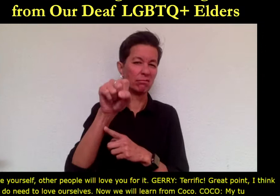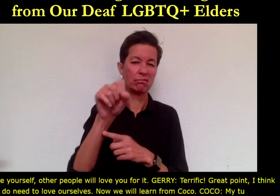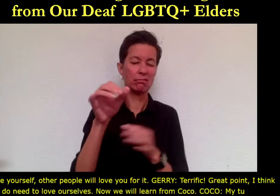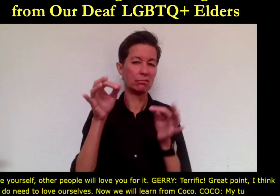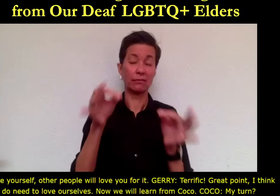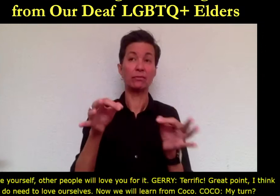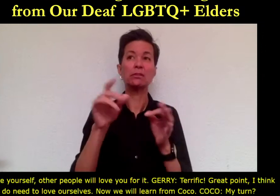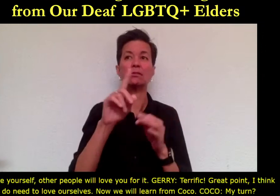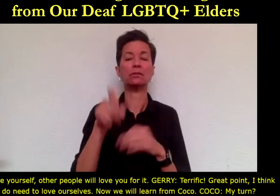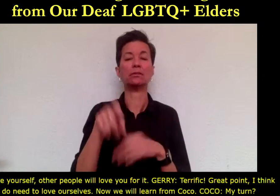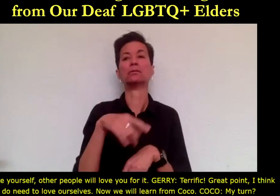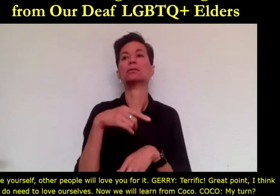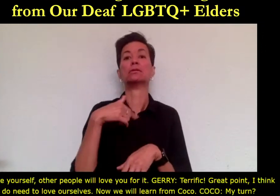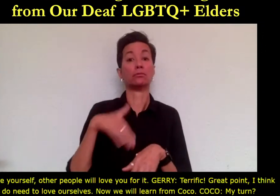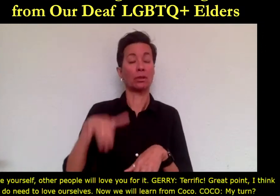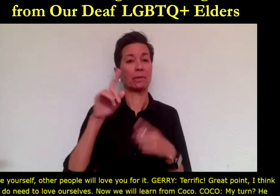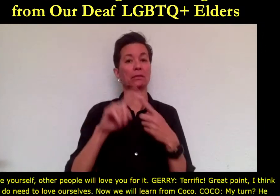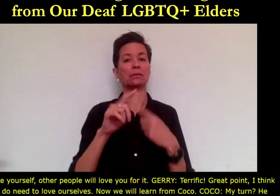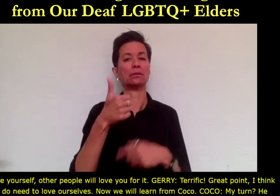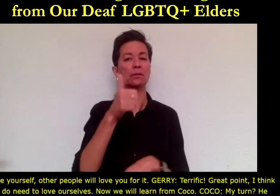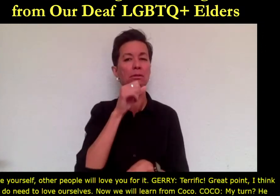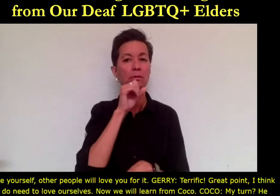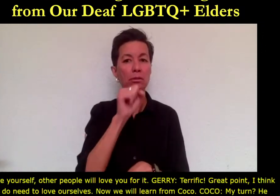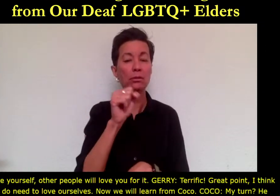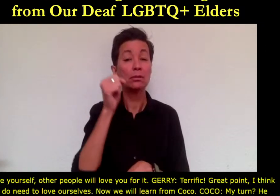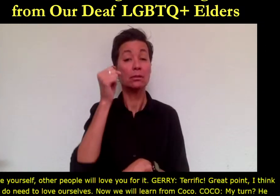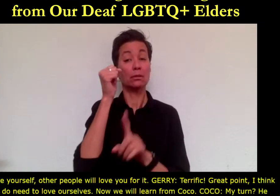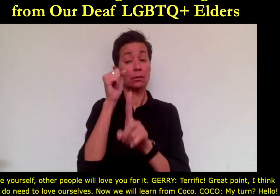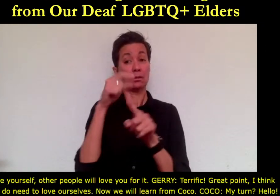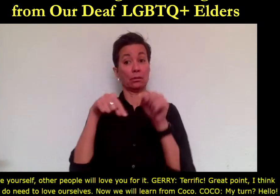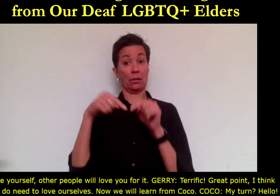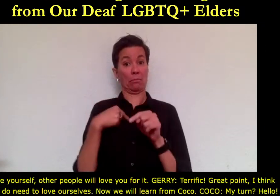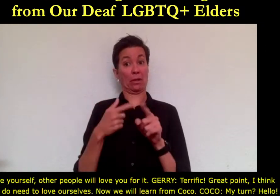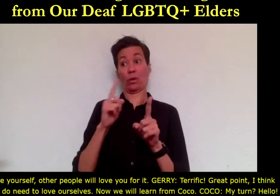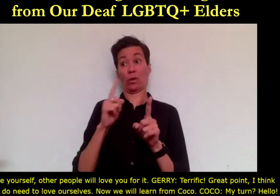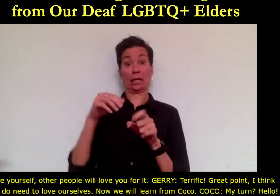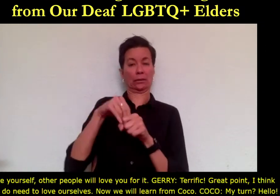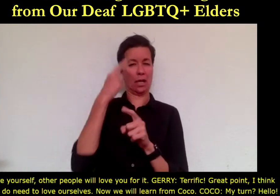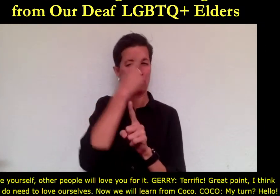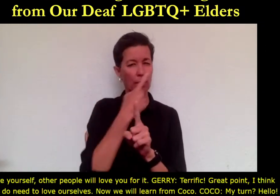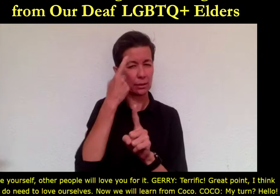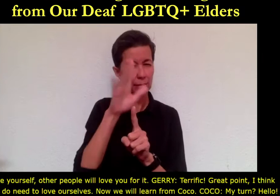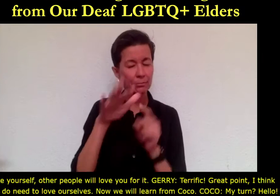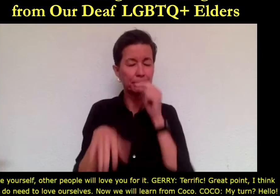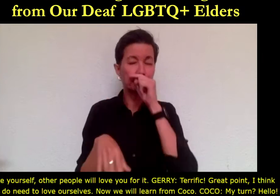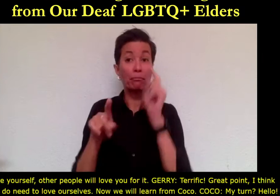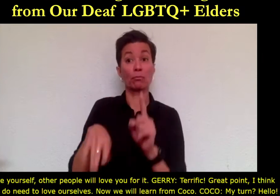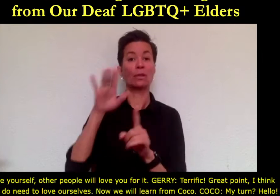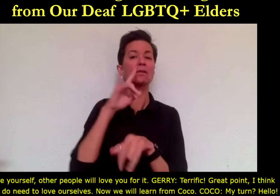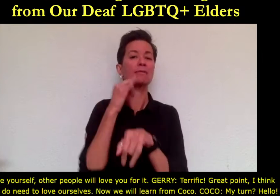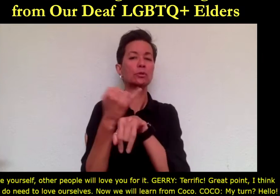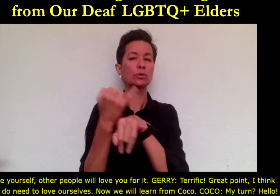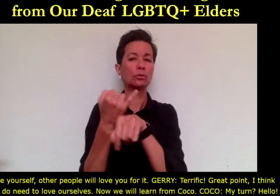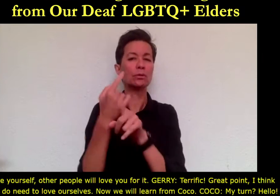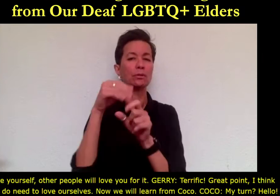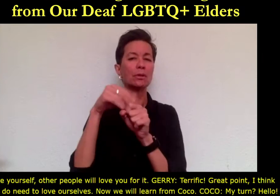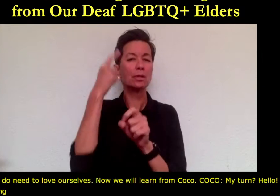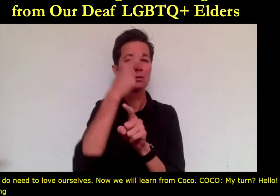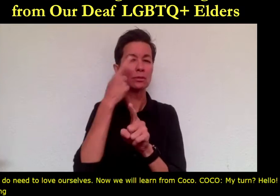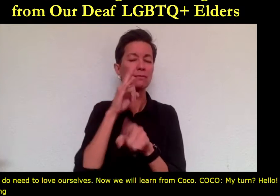i grew up in in the island as a native at 10 years old we moved um like i said i was in hawaii and i